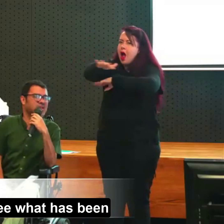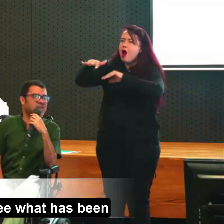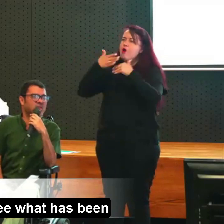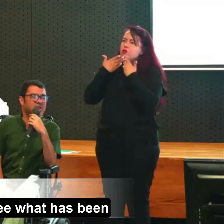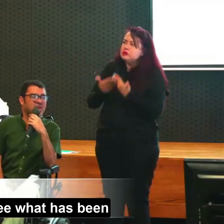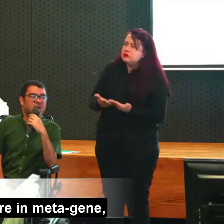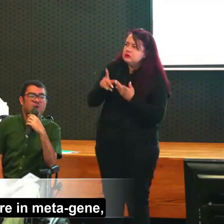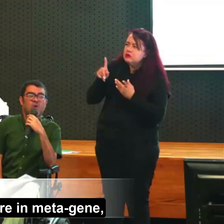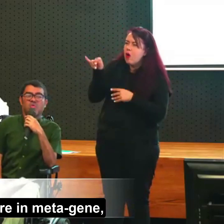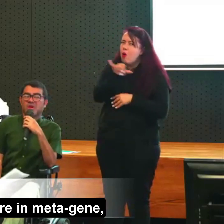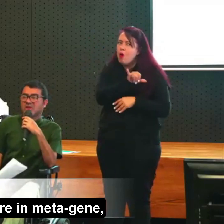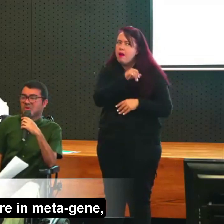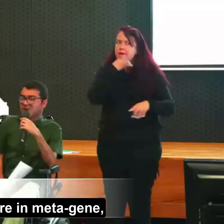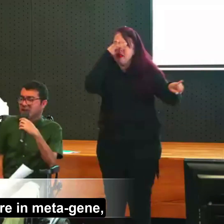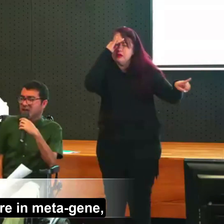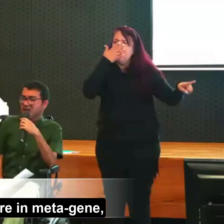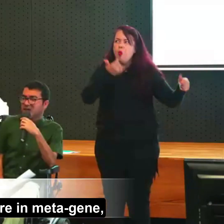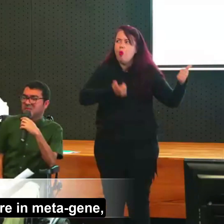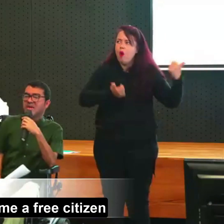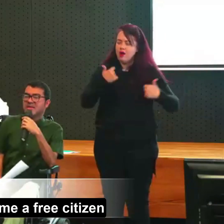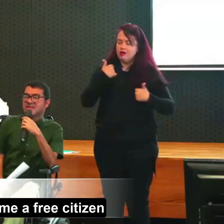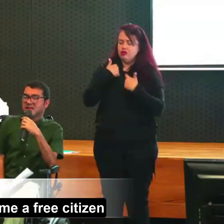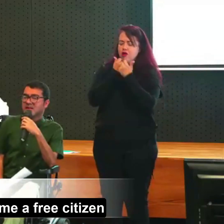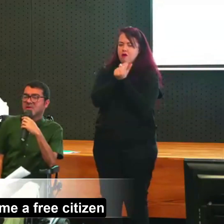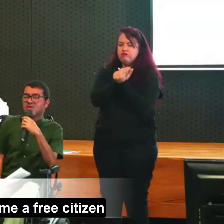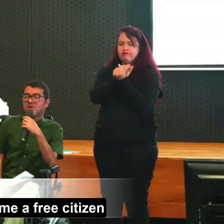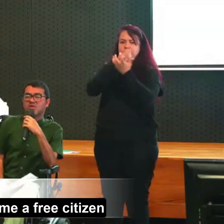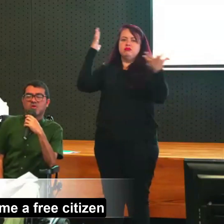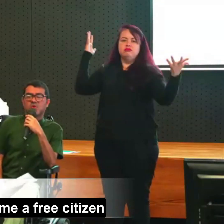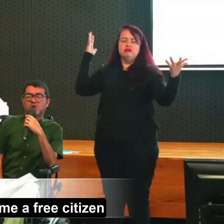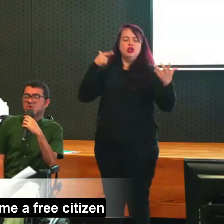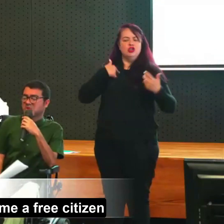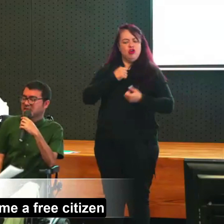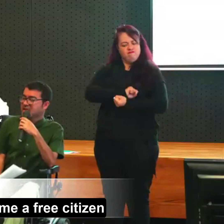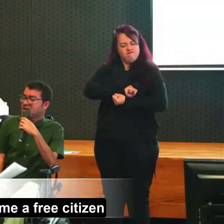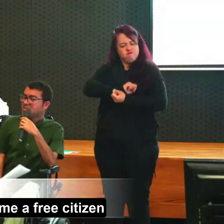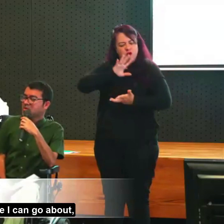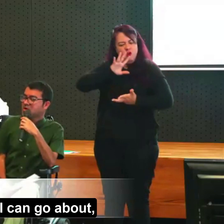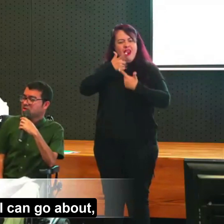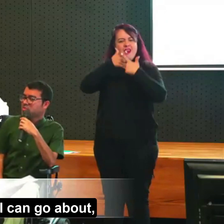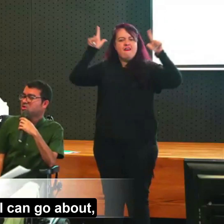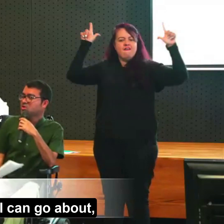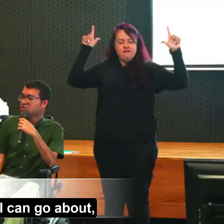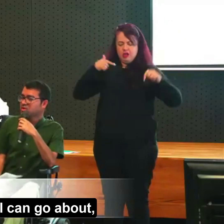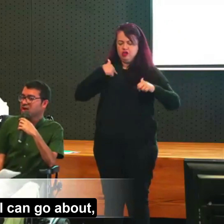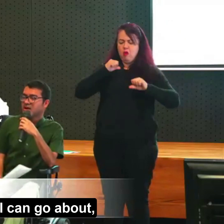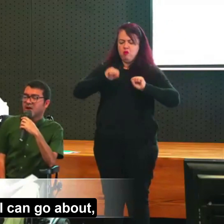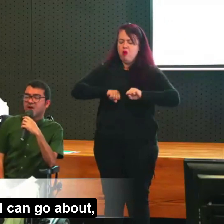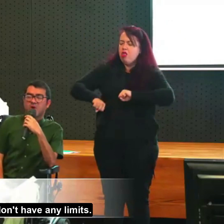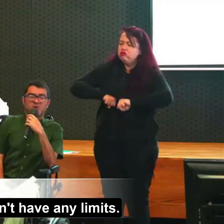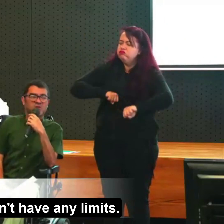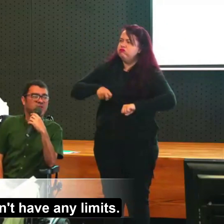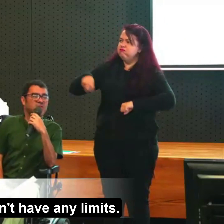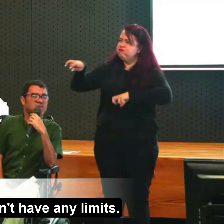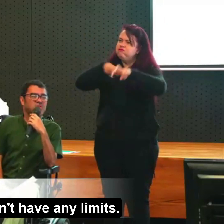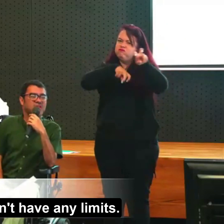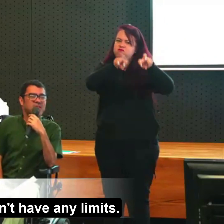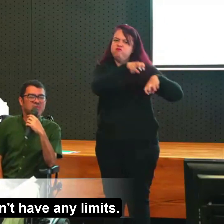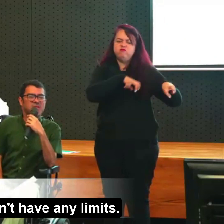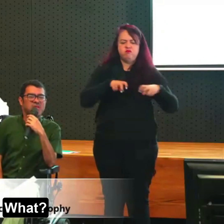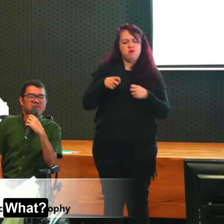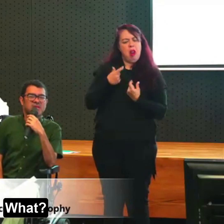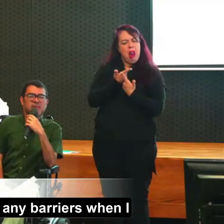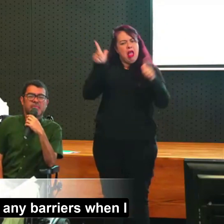see what has been done here in Medellin, making me a free citizen where I can go about, where I don't have